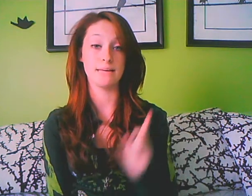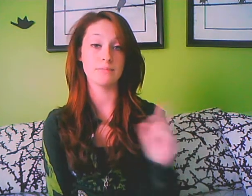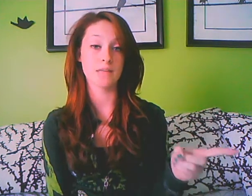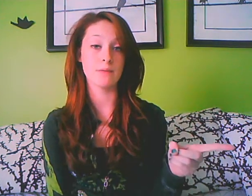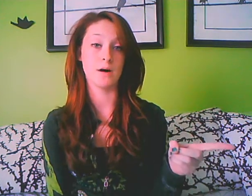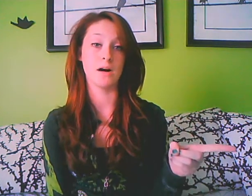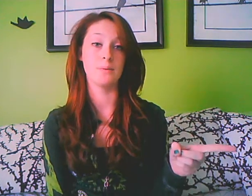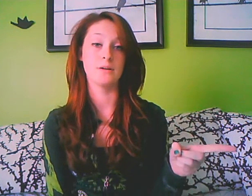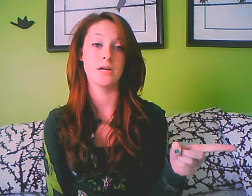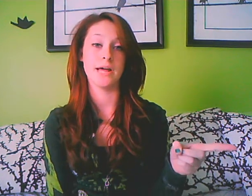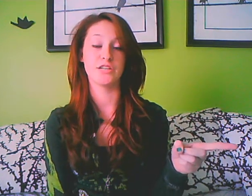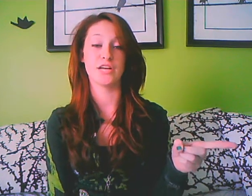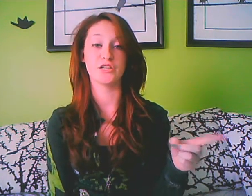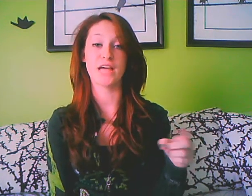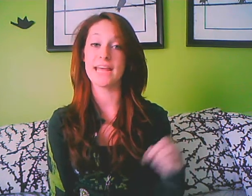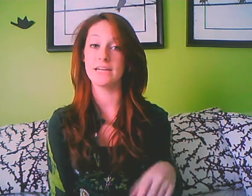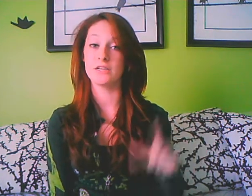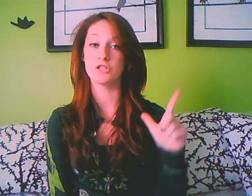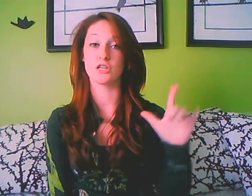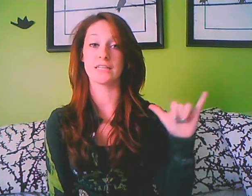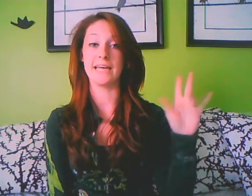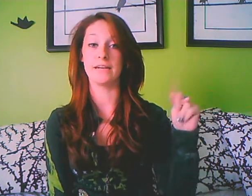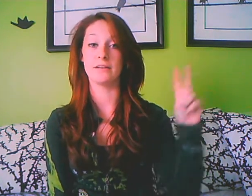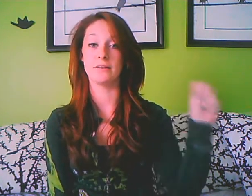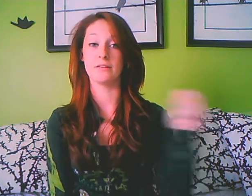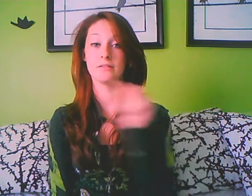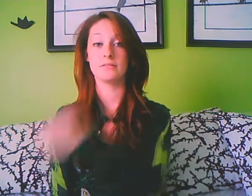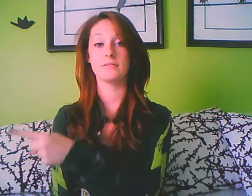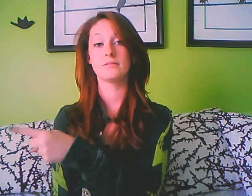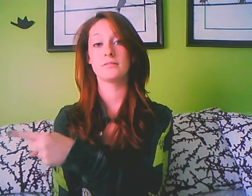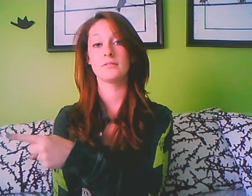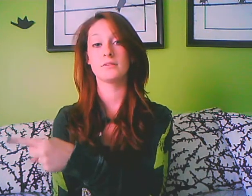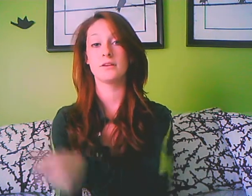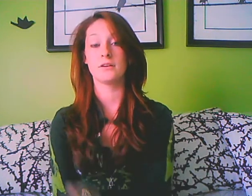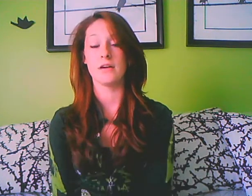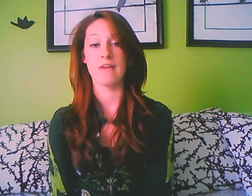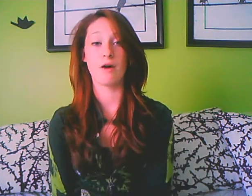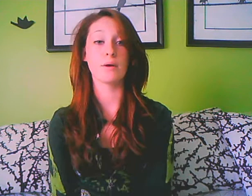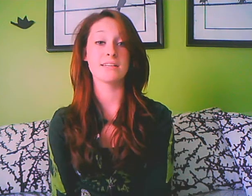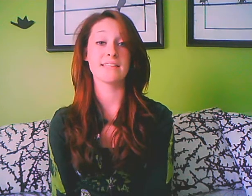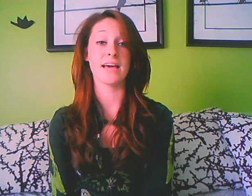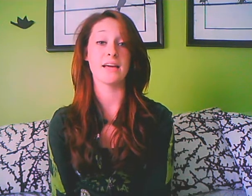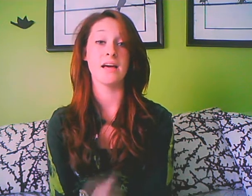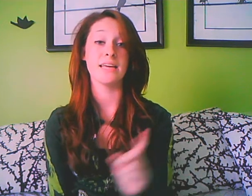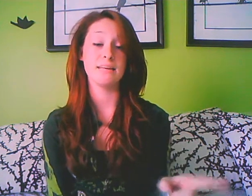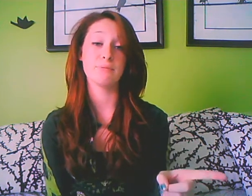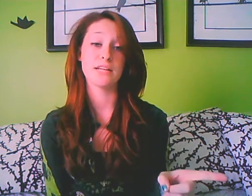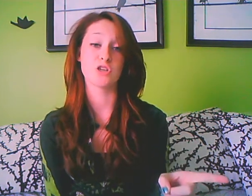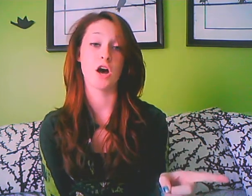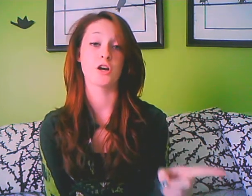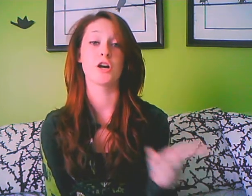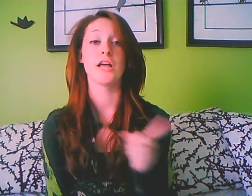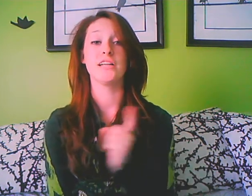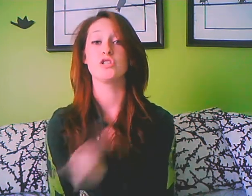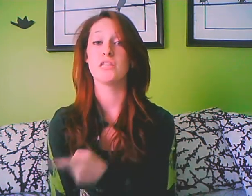keep the sign Bob and change Kate to Lynn. If I wanted to say, he plays soccer and she